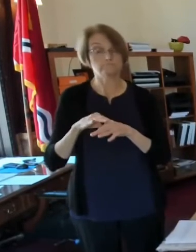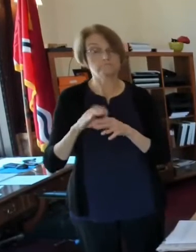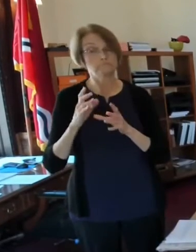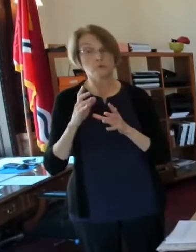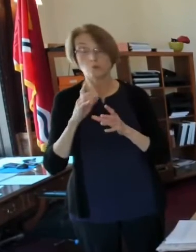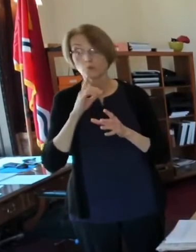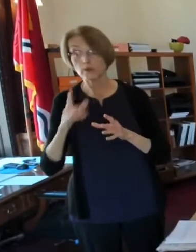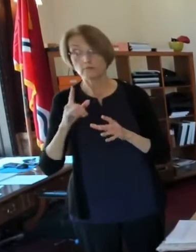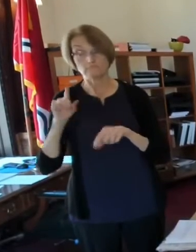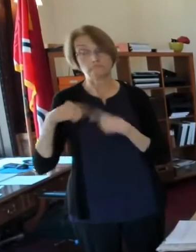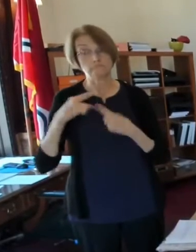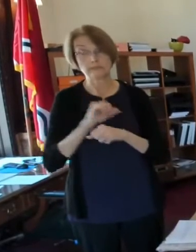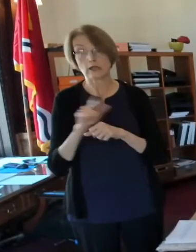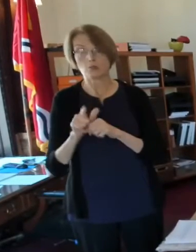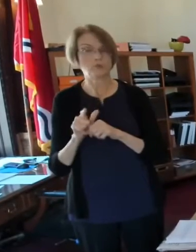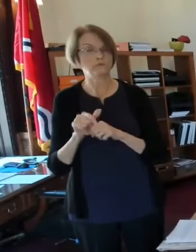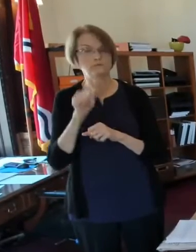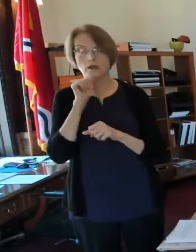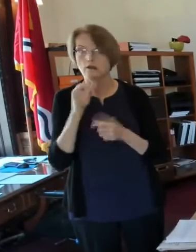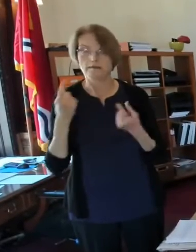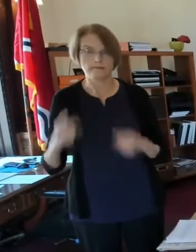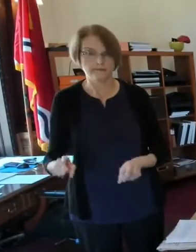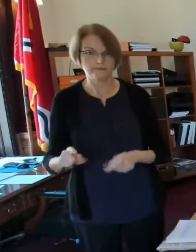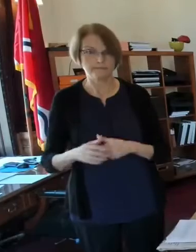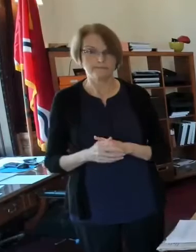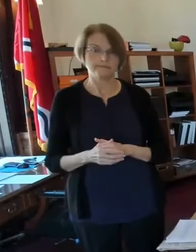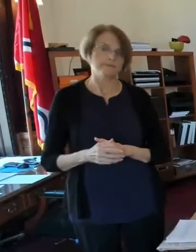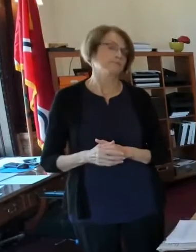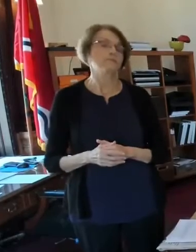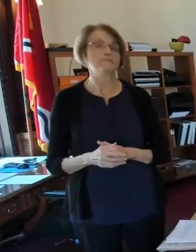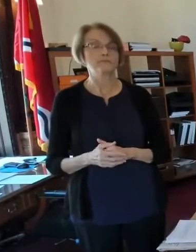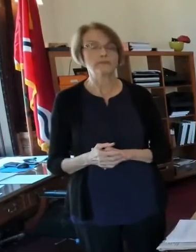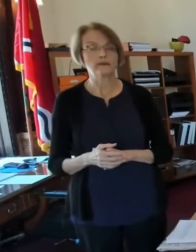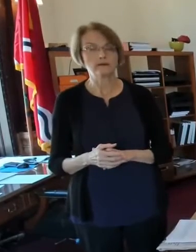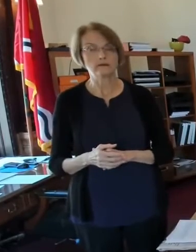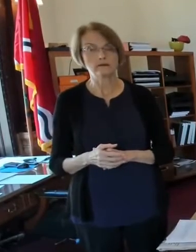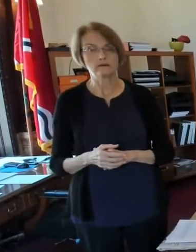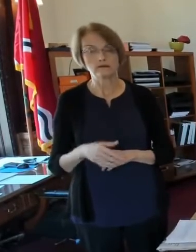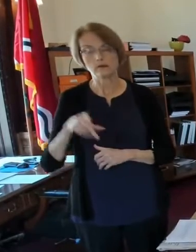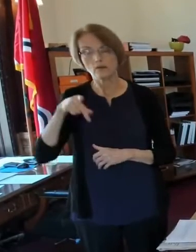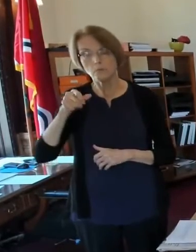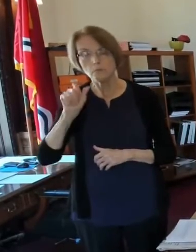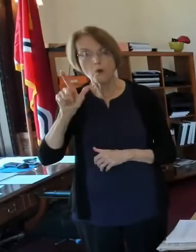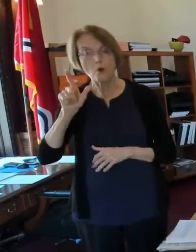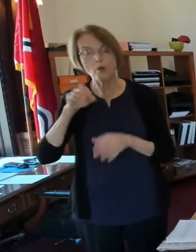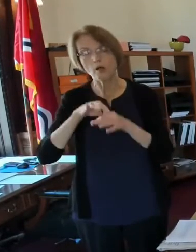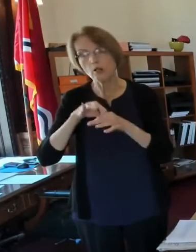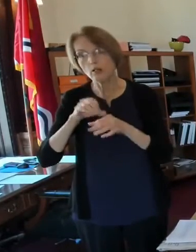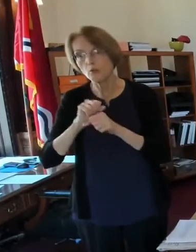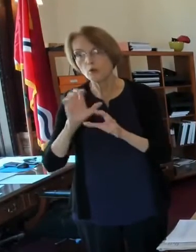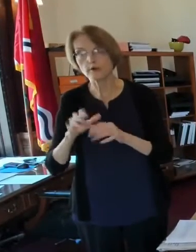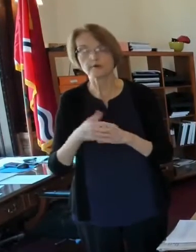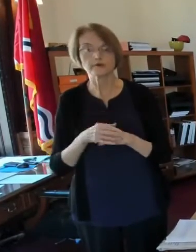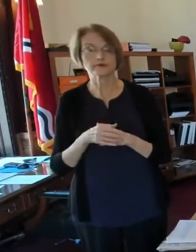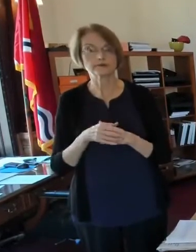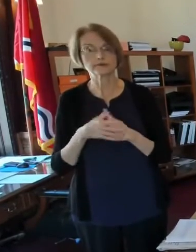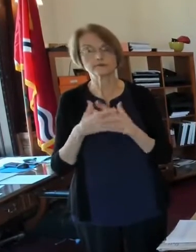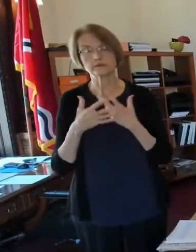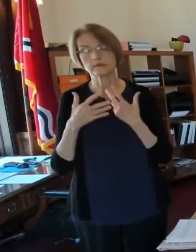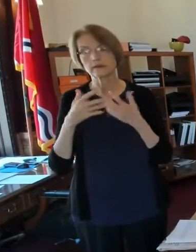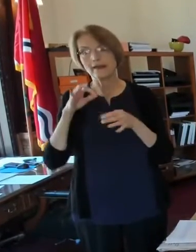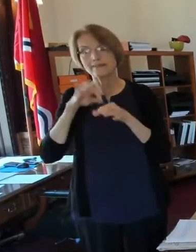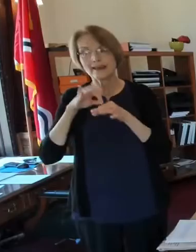in St. Louis. And the poll workers, the roving